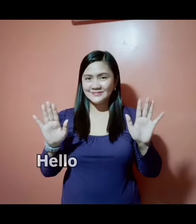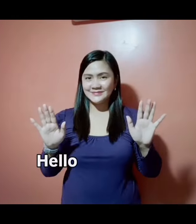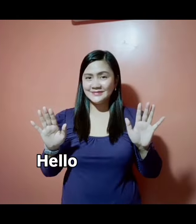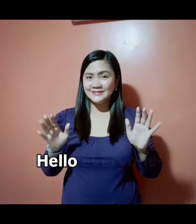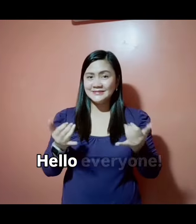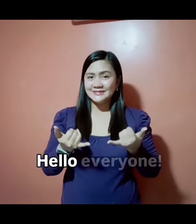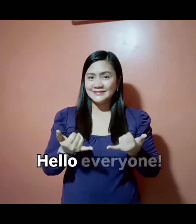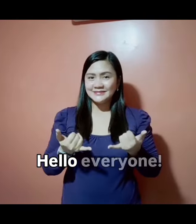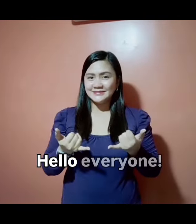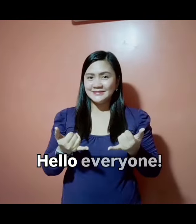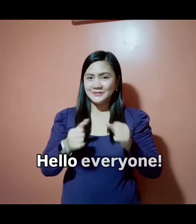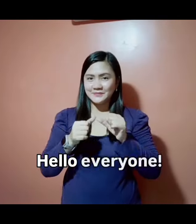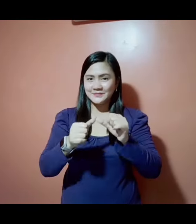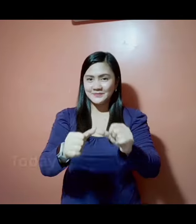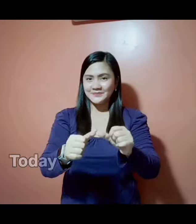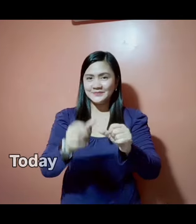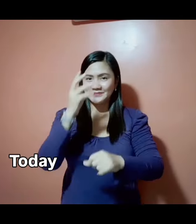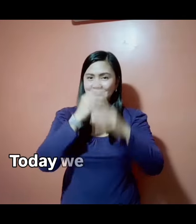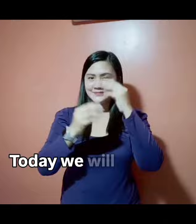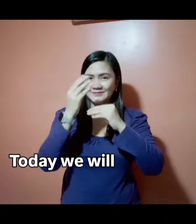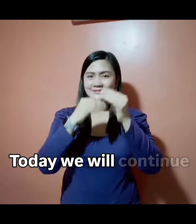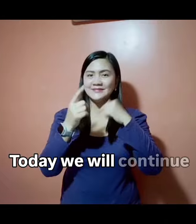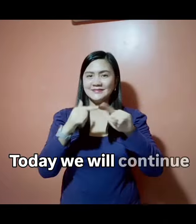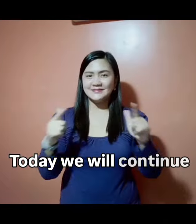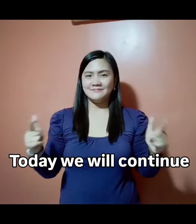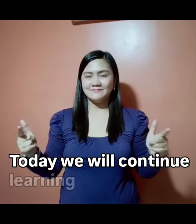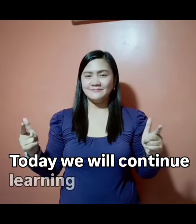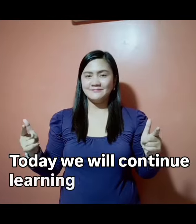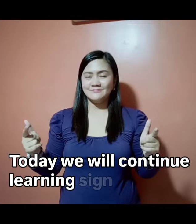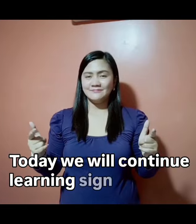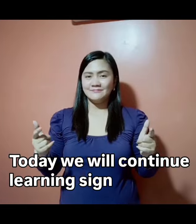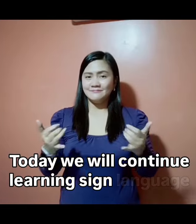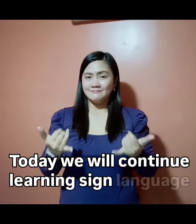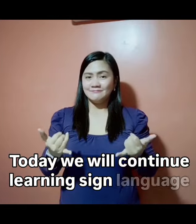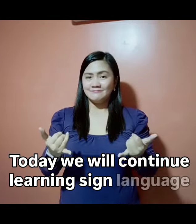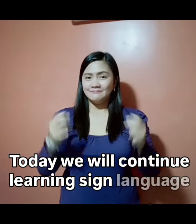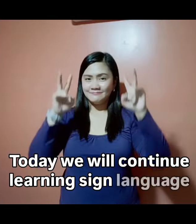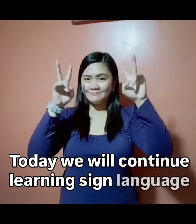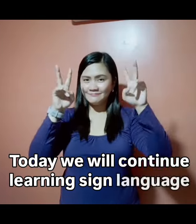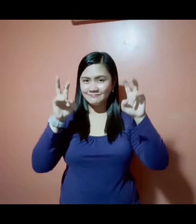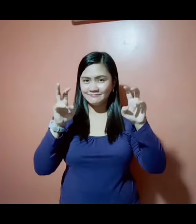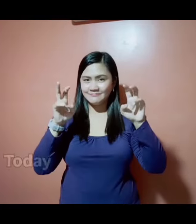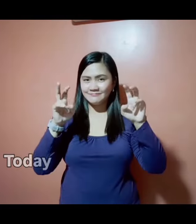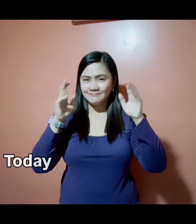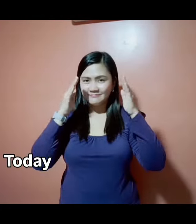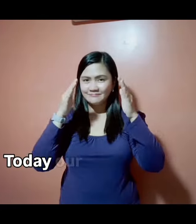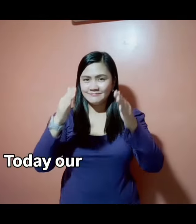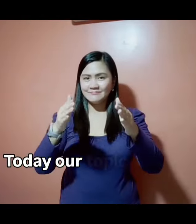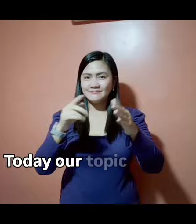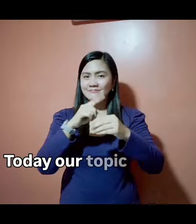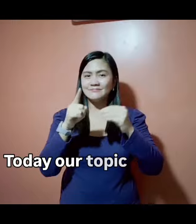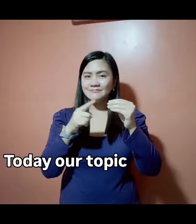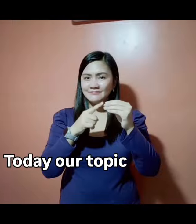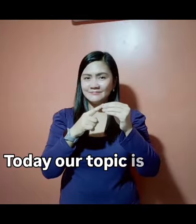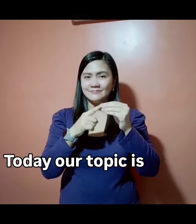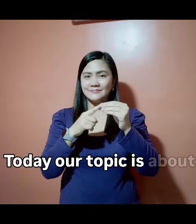Hello everyone! Today we will continue learning sign language. Today our topic is